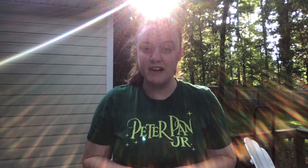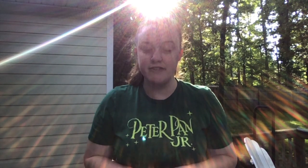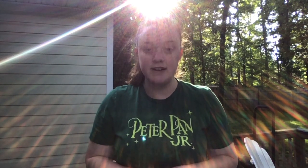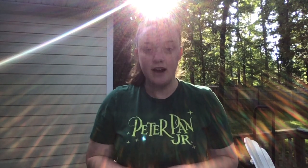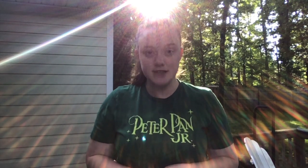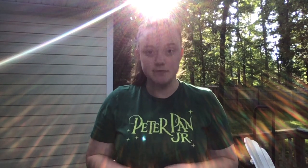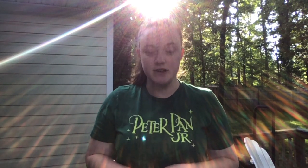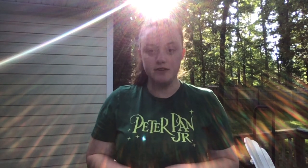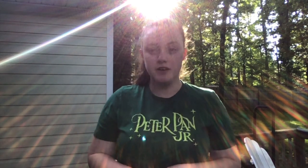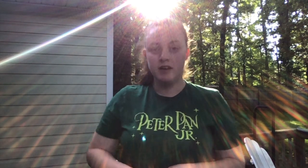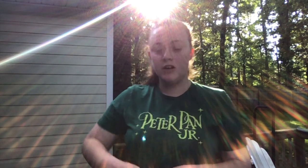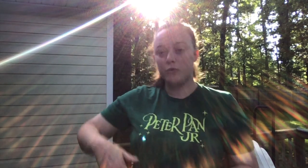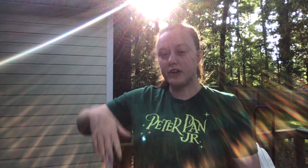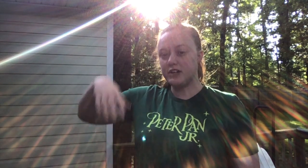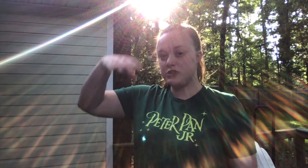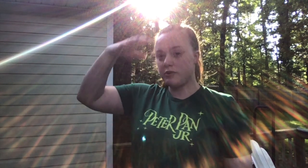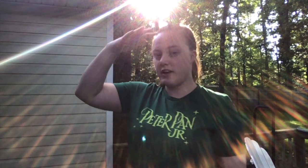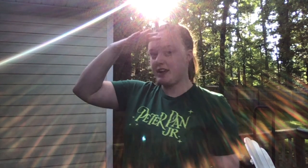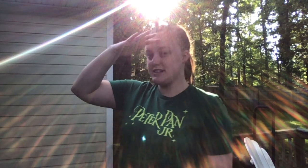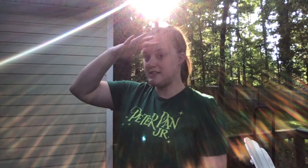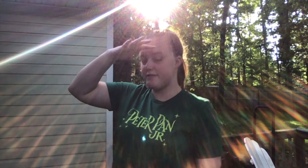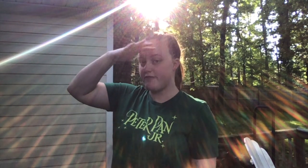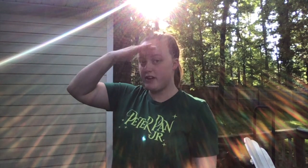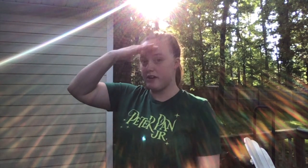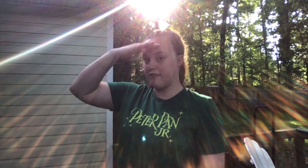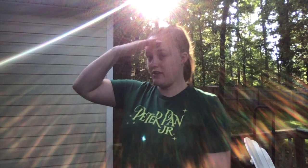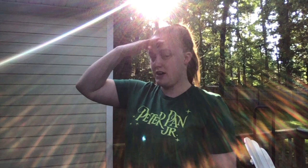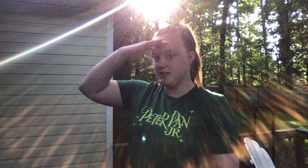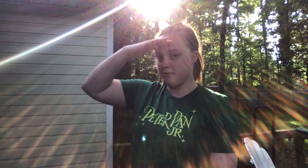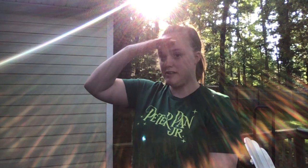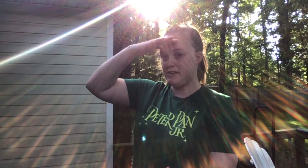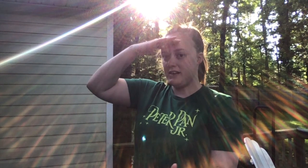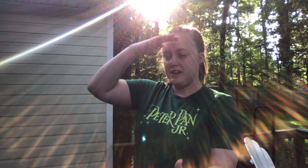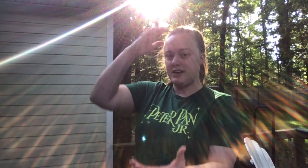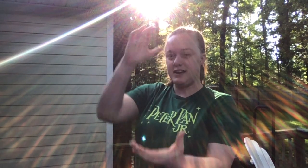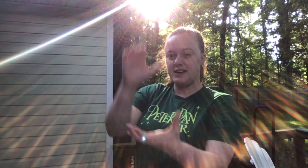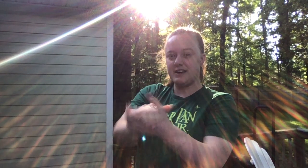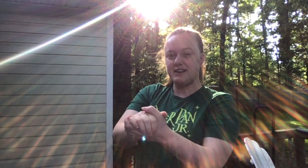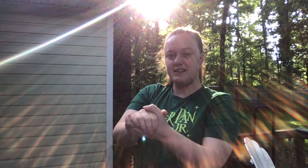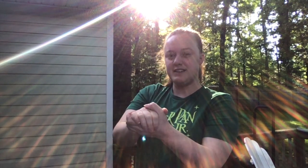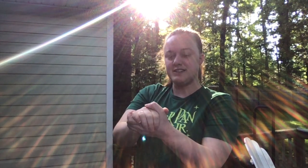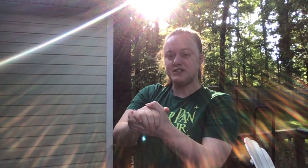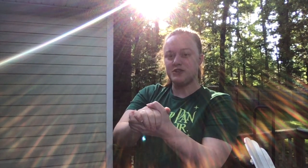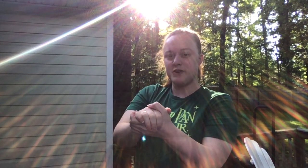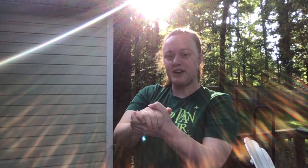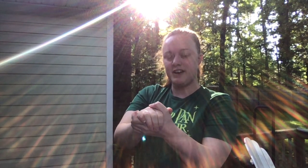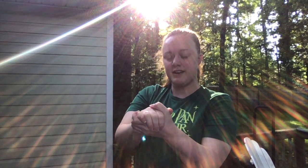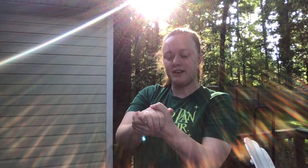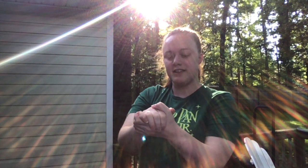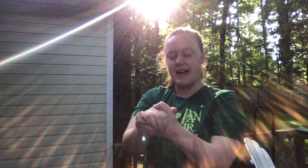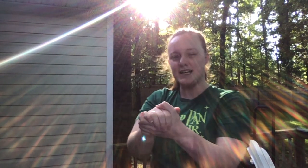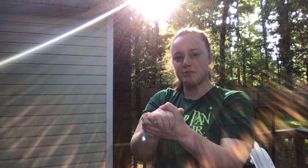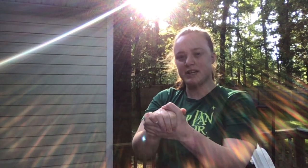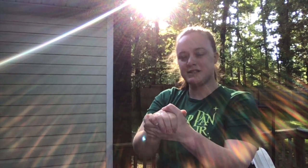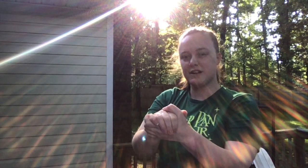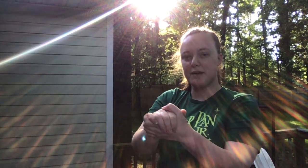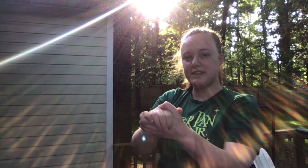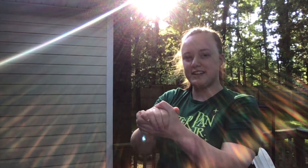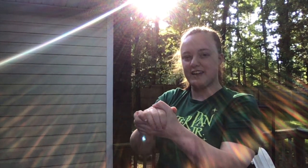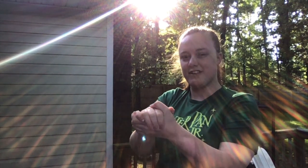and husband, we're going to do our hands here for husband and into a class because they're coming together. They